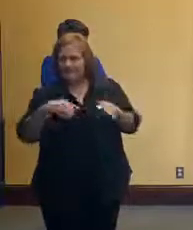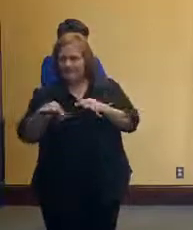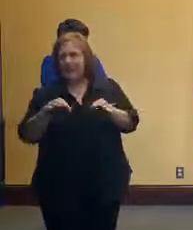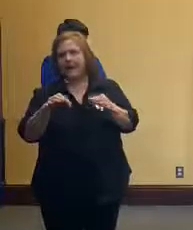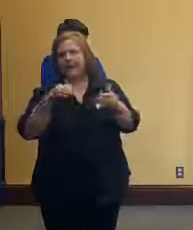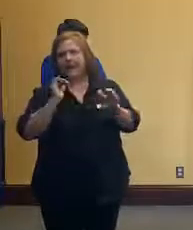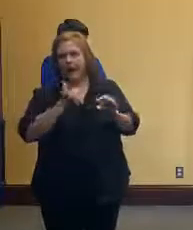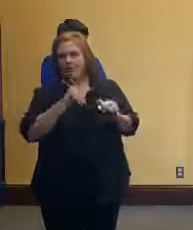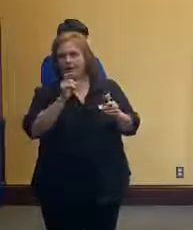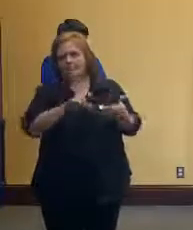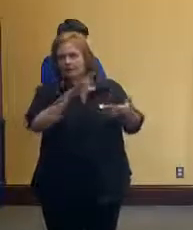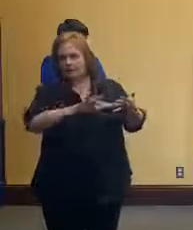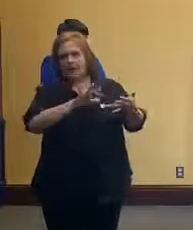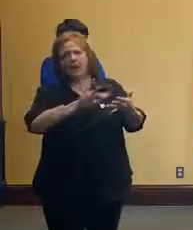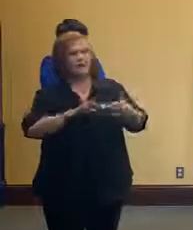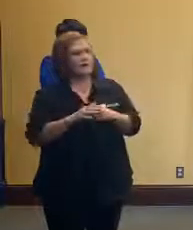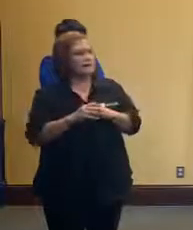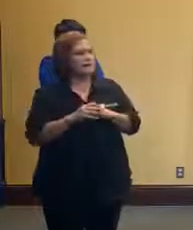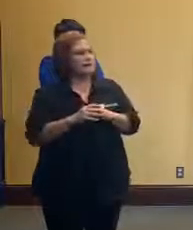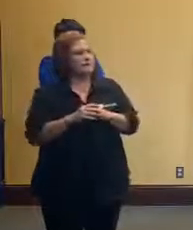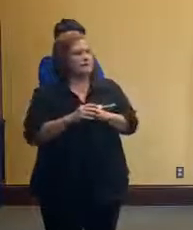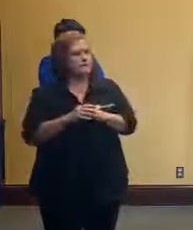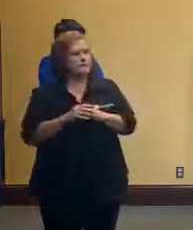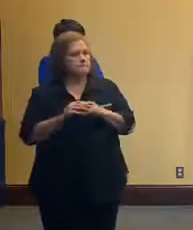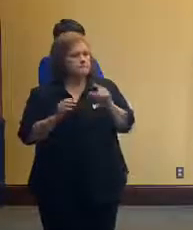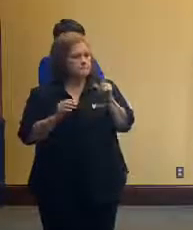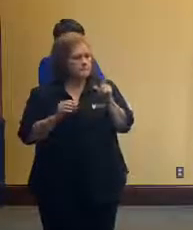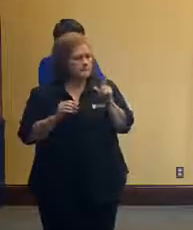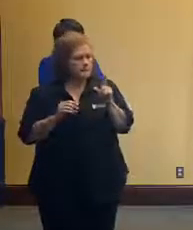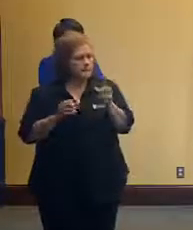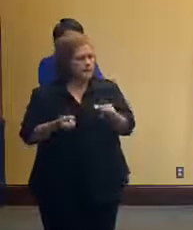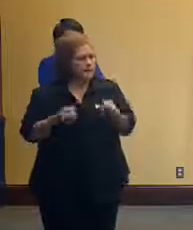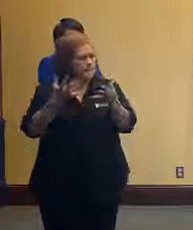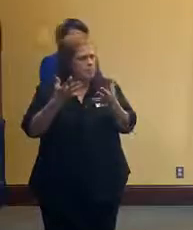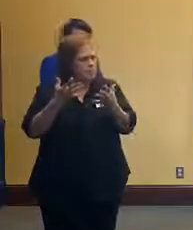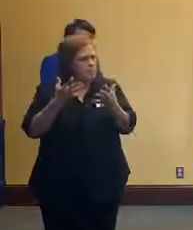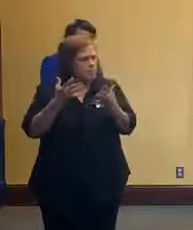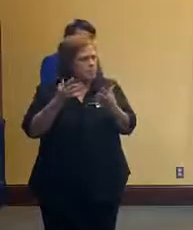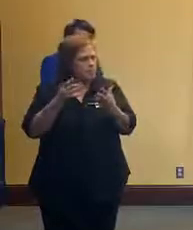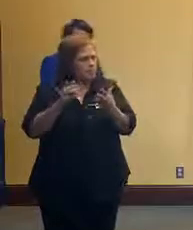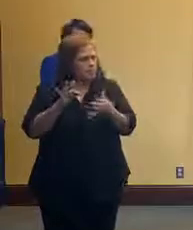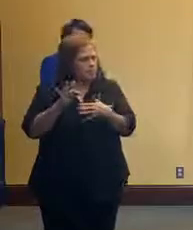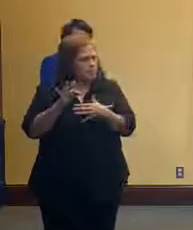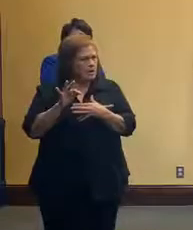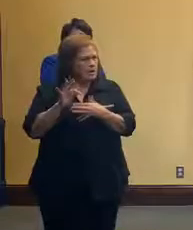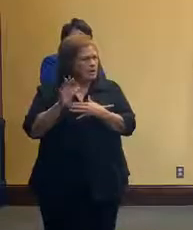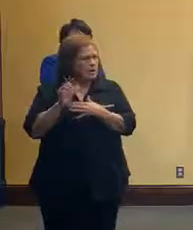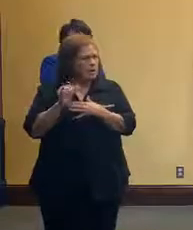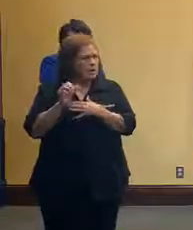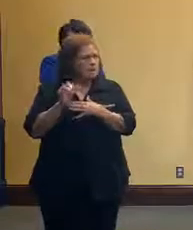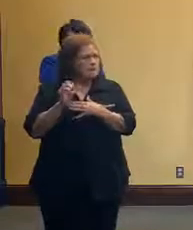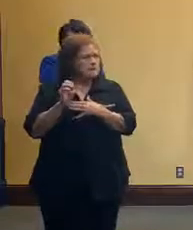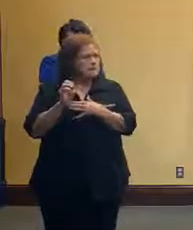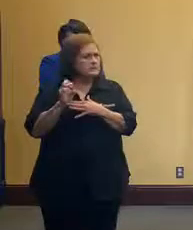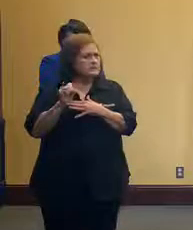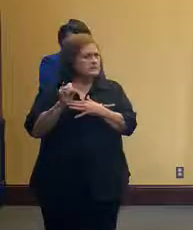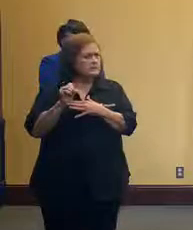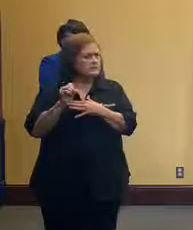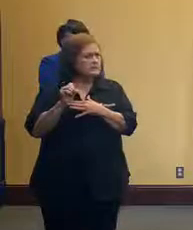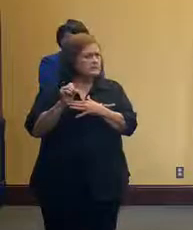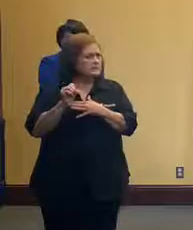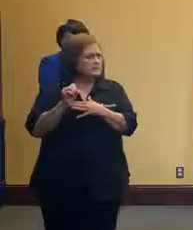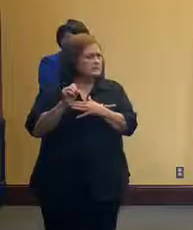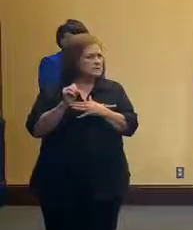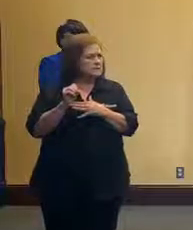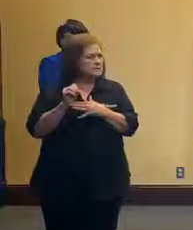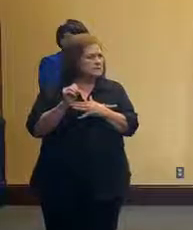in the presentation. WDSU. All right, with the amount of new cases still seeking care for coronavirus in hospital space, Would you